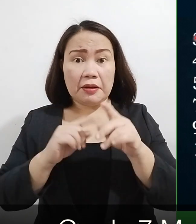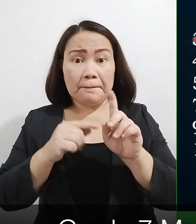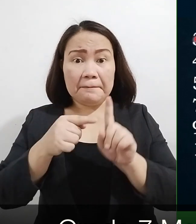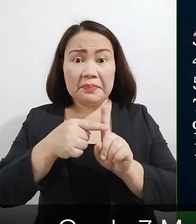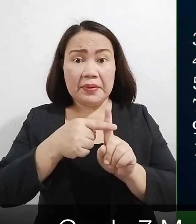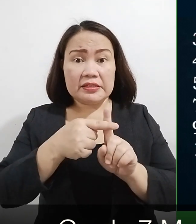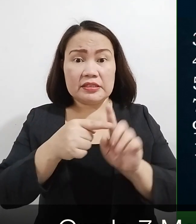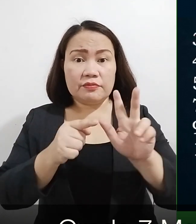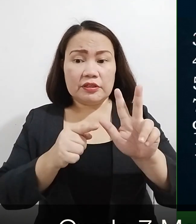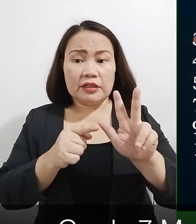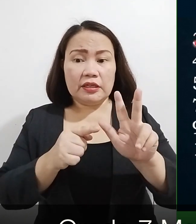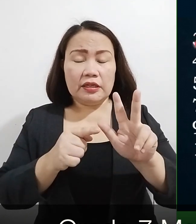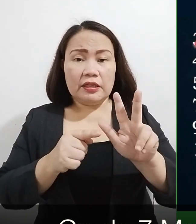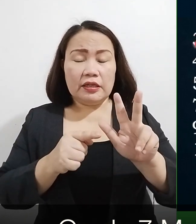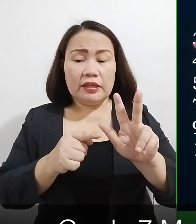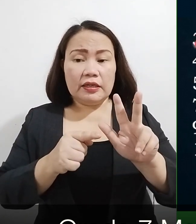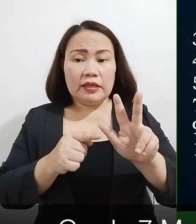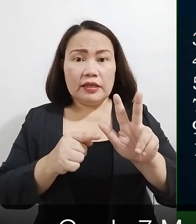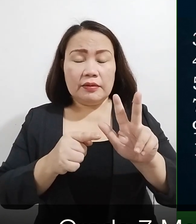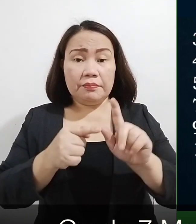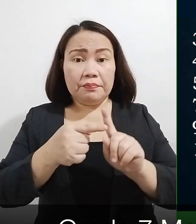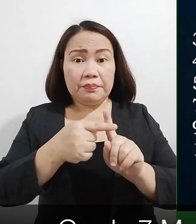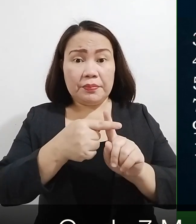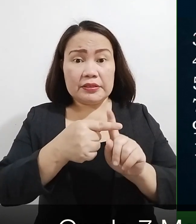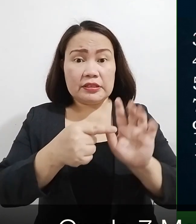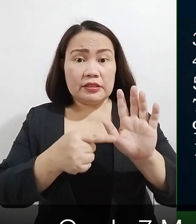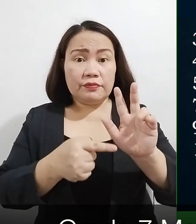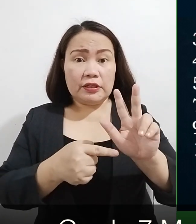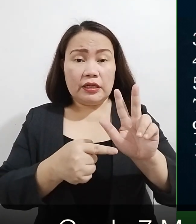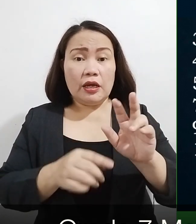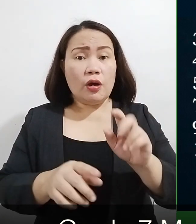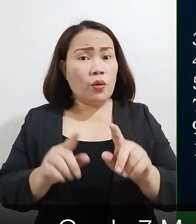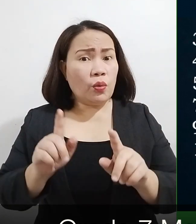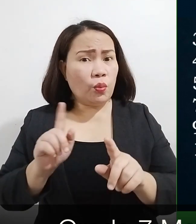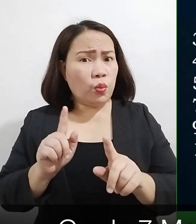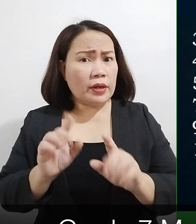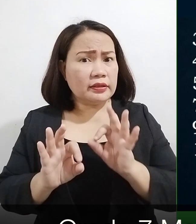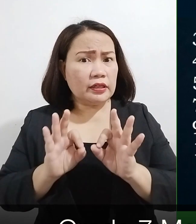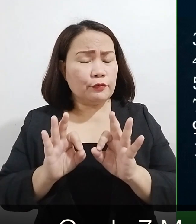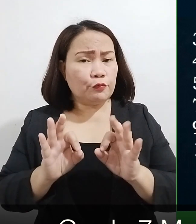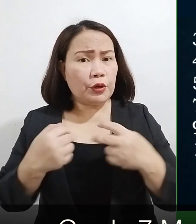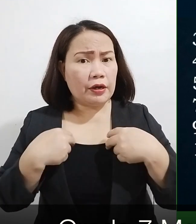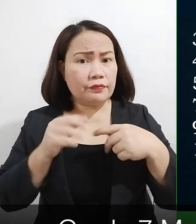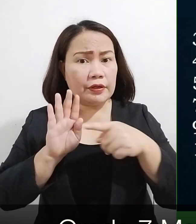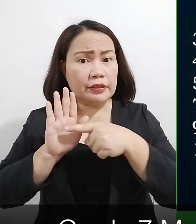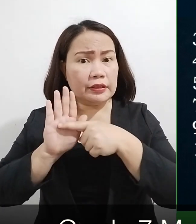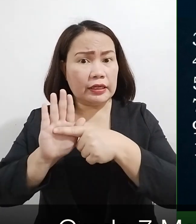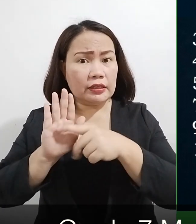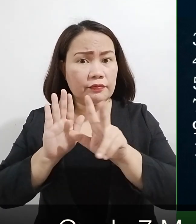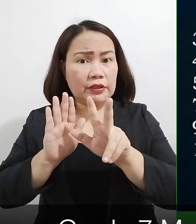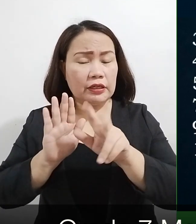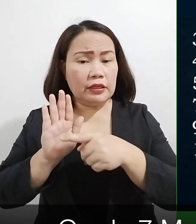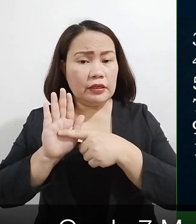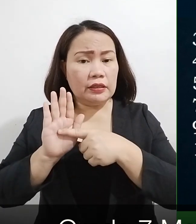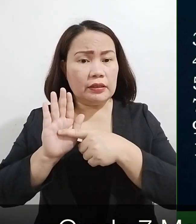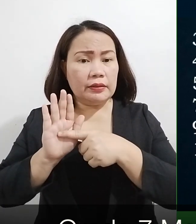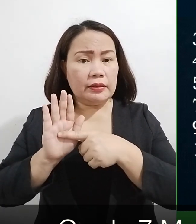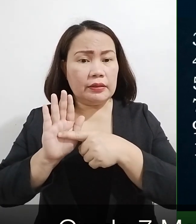ko si 3. Squaring of 3. Now, what if we have negative numbers like negative